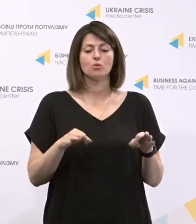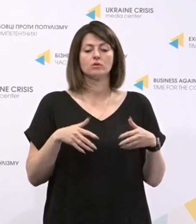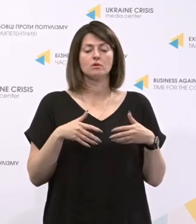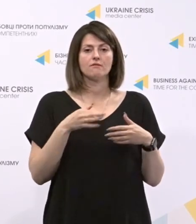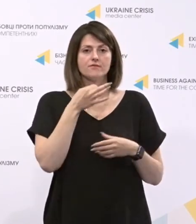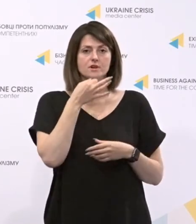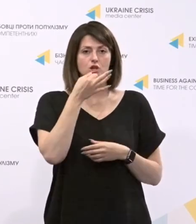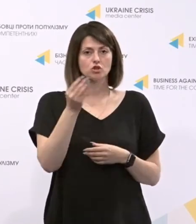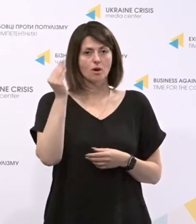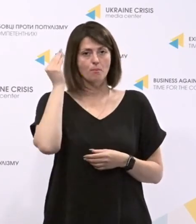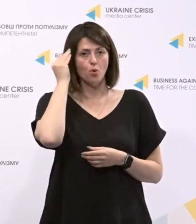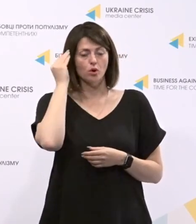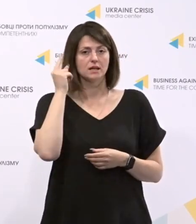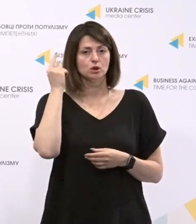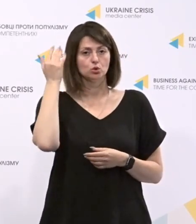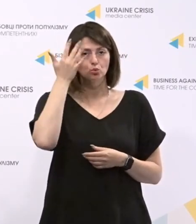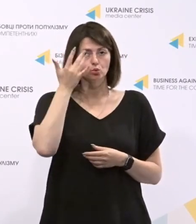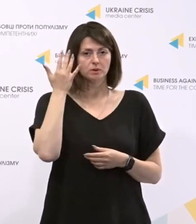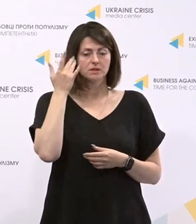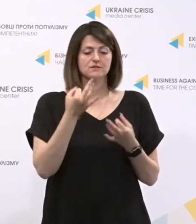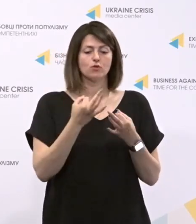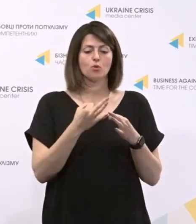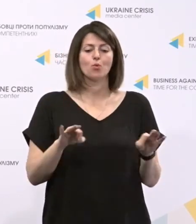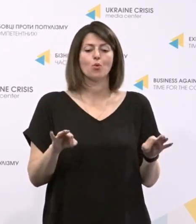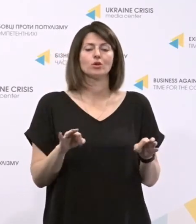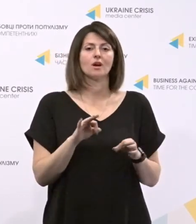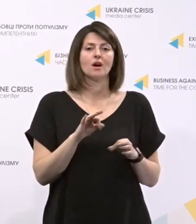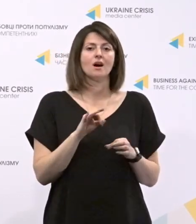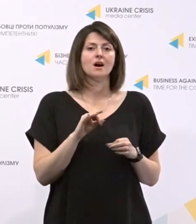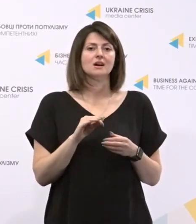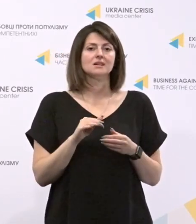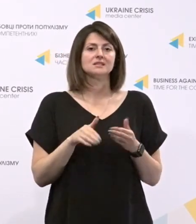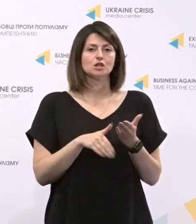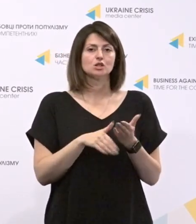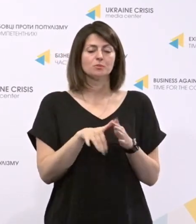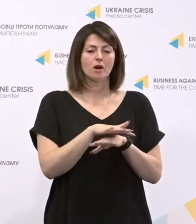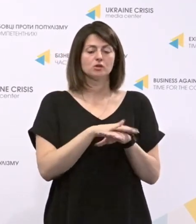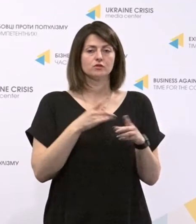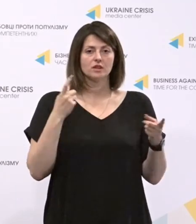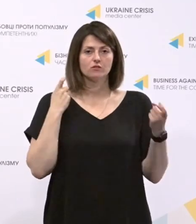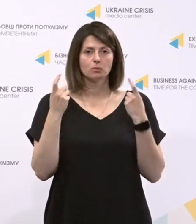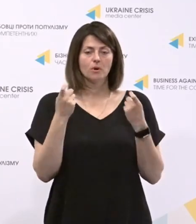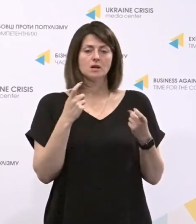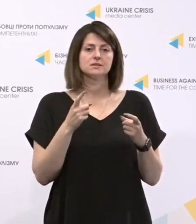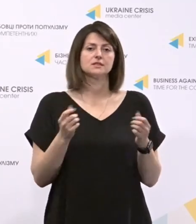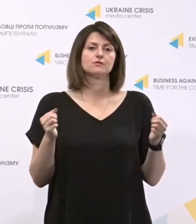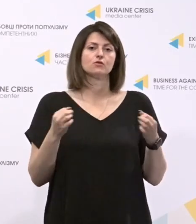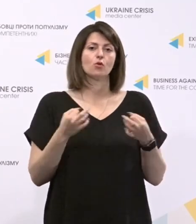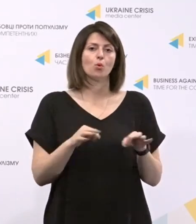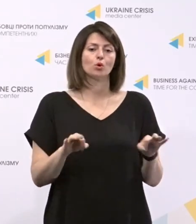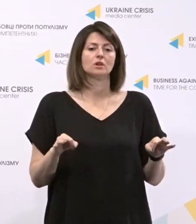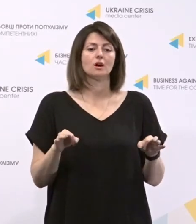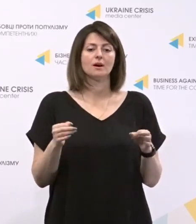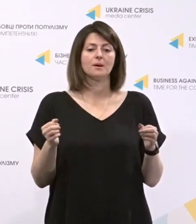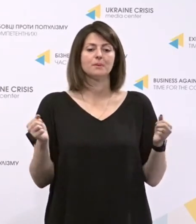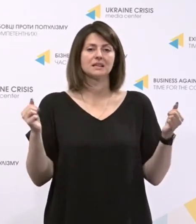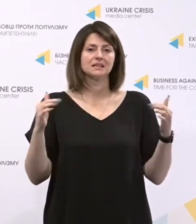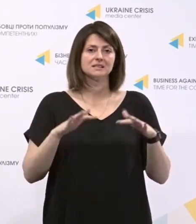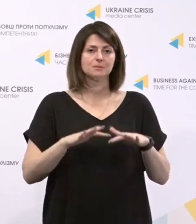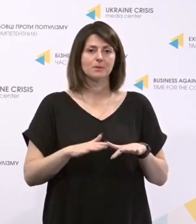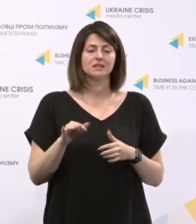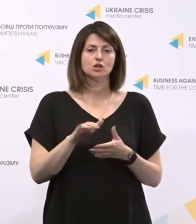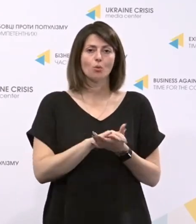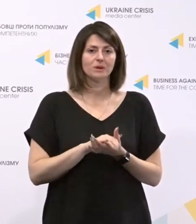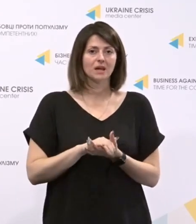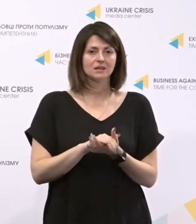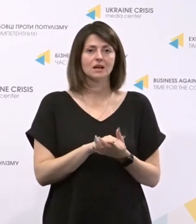freedom of the media, and freedom of peaceful assembly and association, as well as discrimination, hate speech,